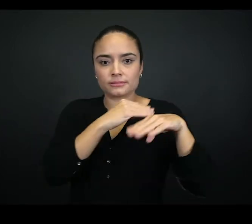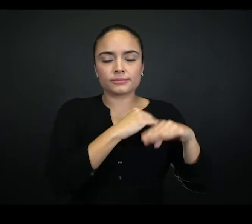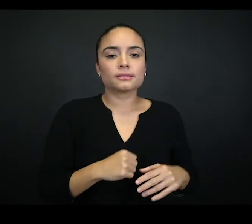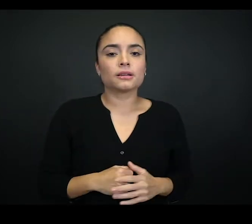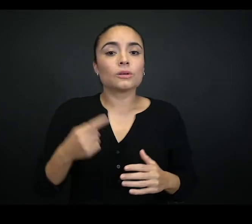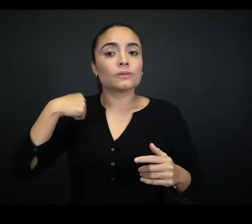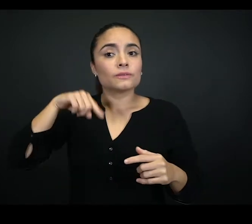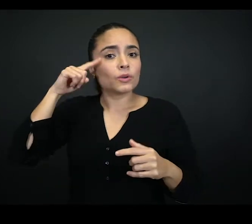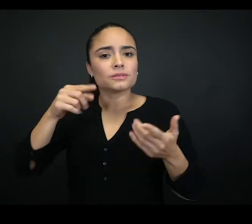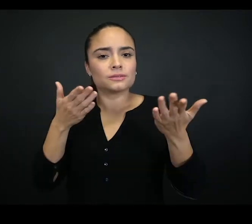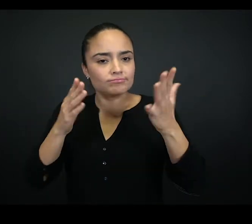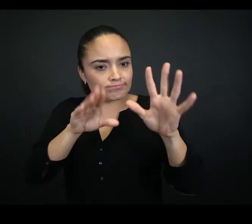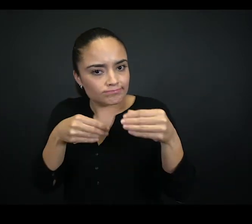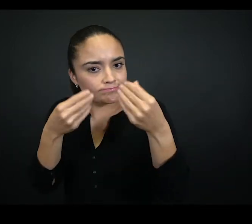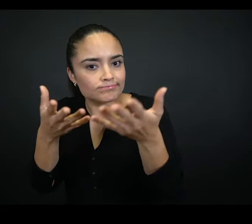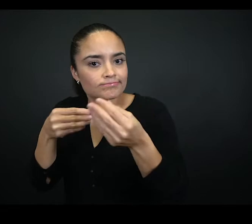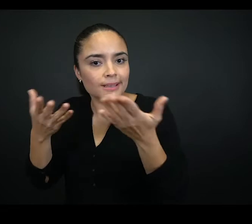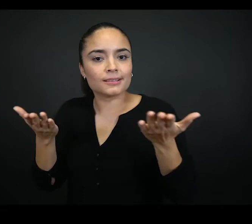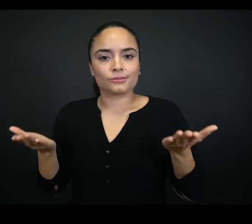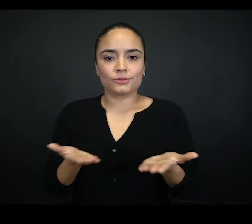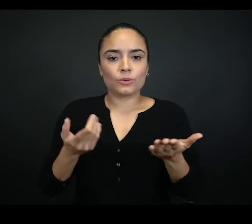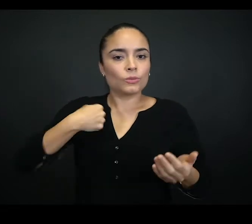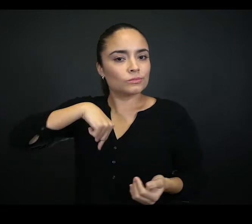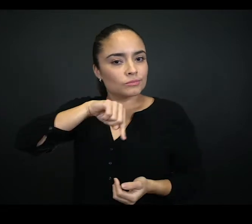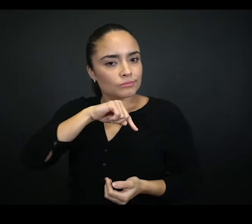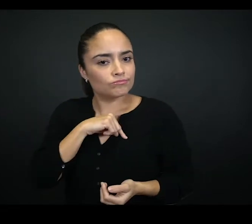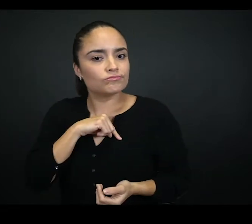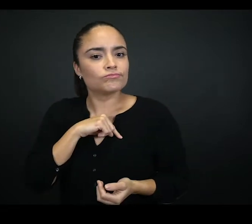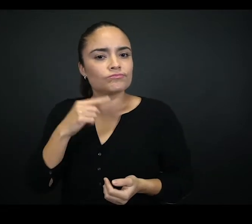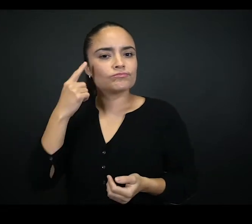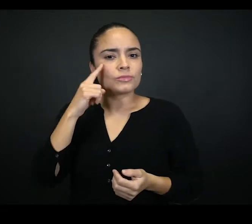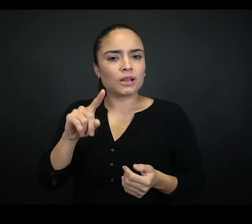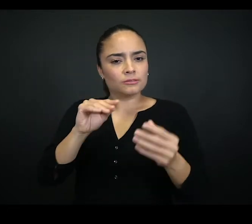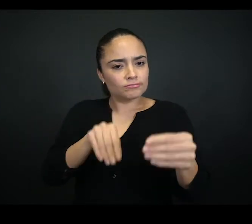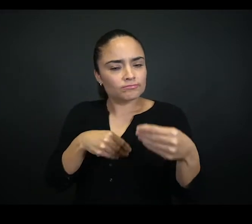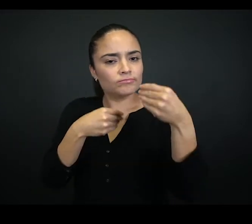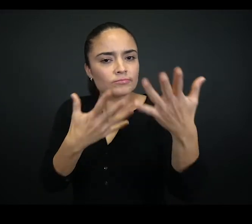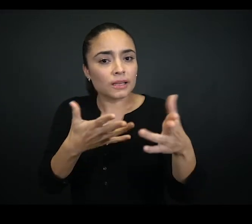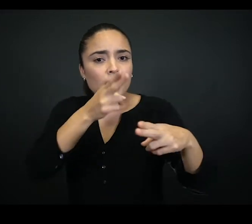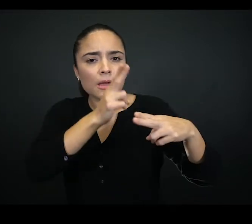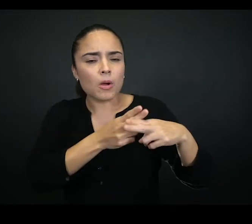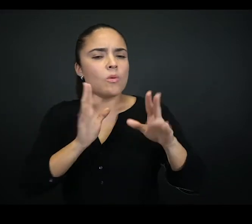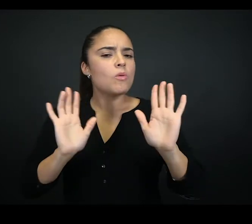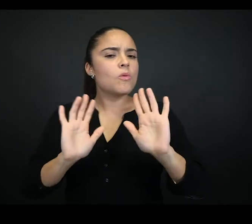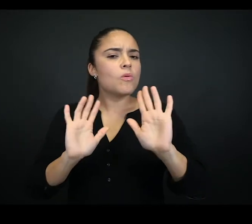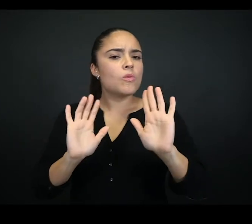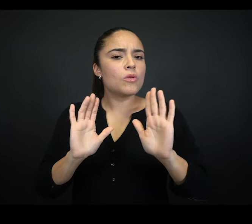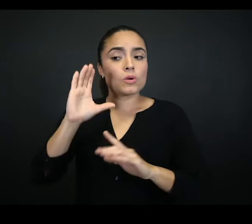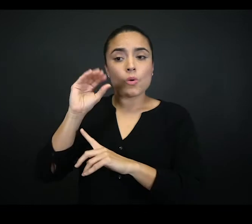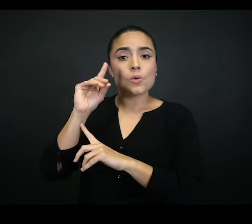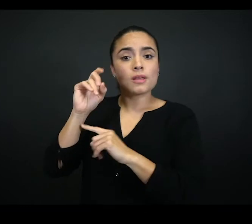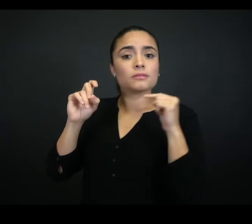delivery here. We give an anonymous code, so it's all anonymous